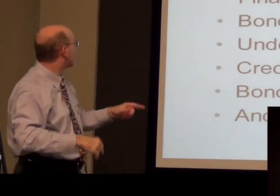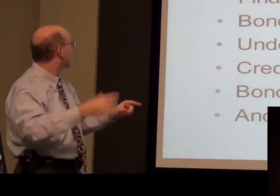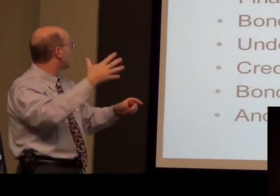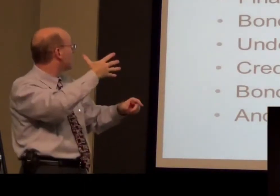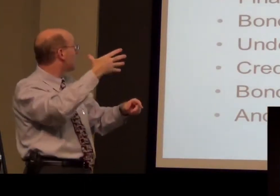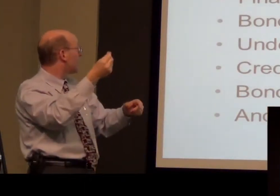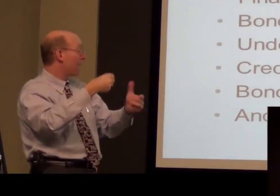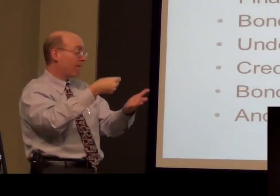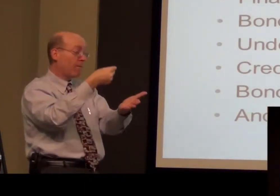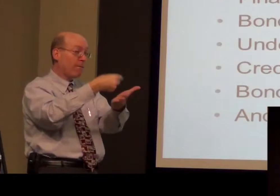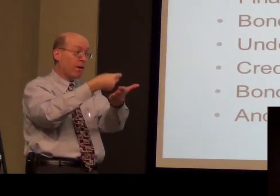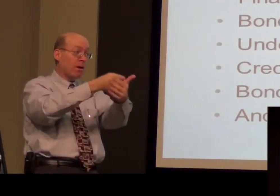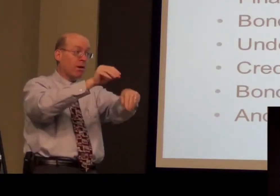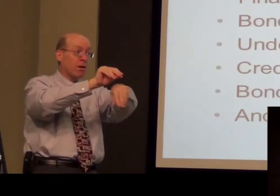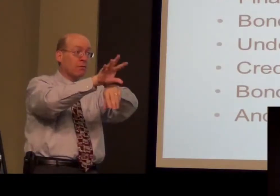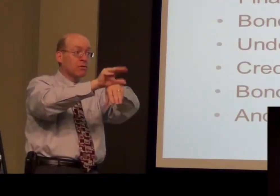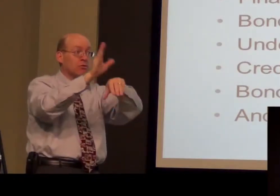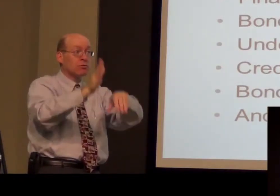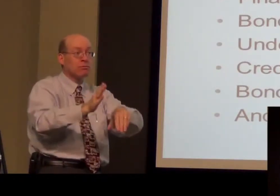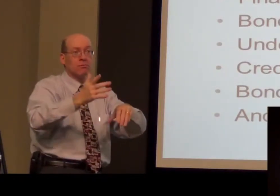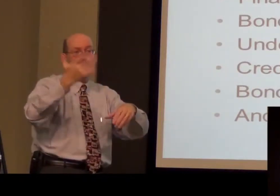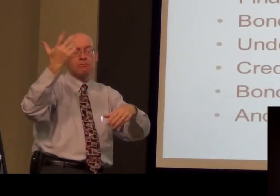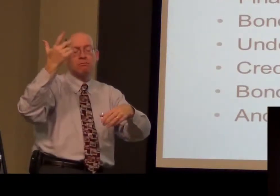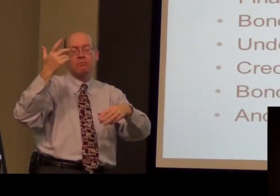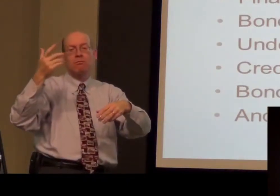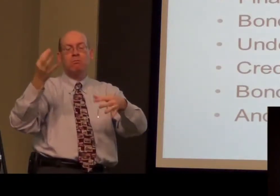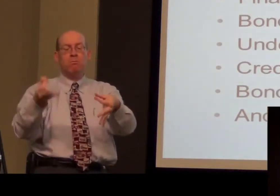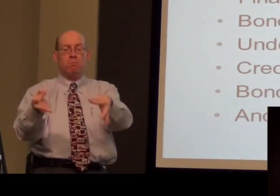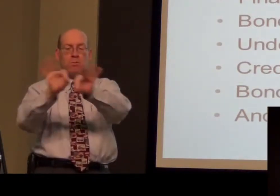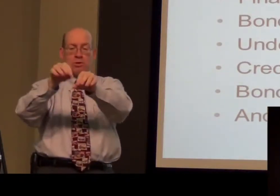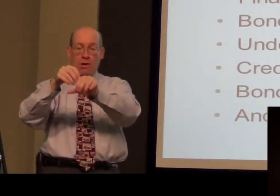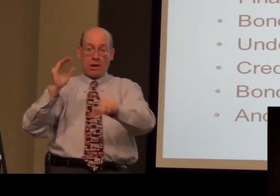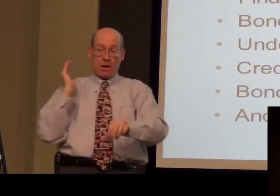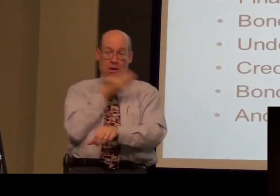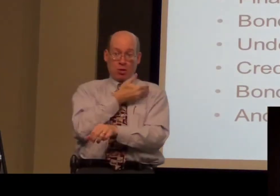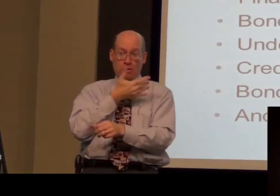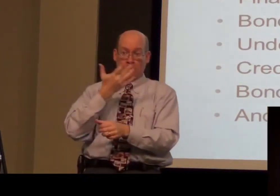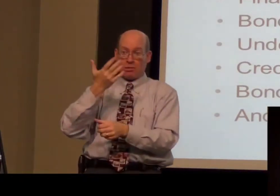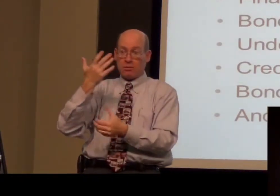their government, and those that worked with us and for us. Of course, the financial advisor.